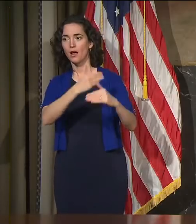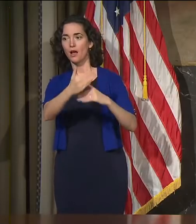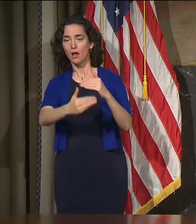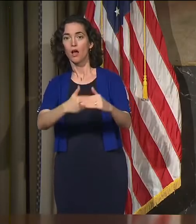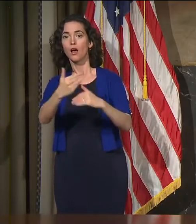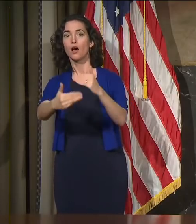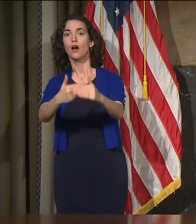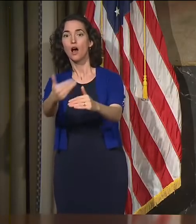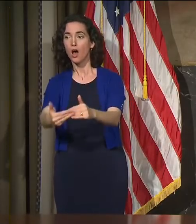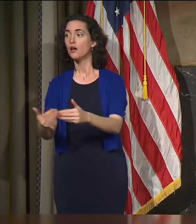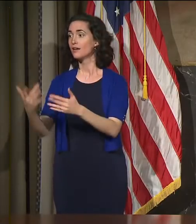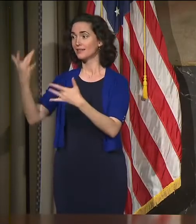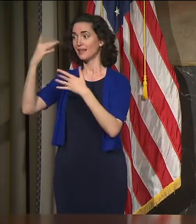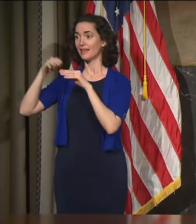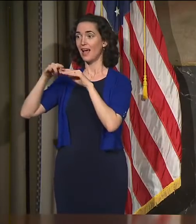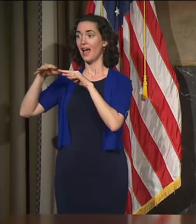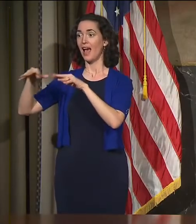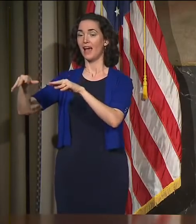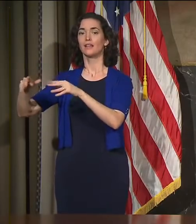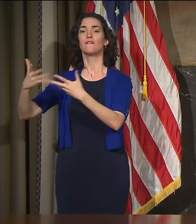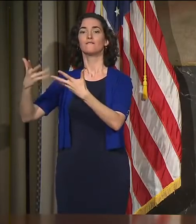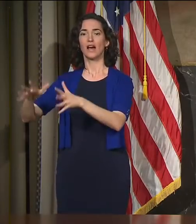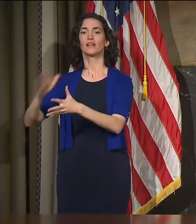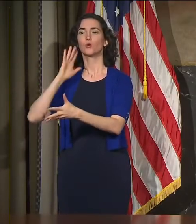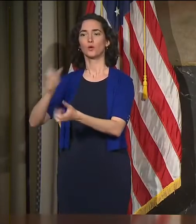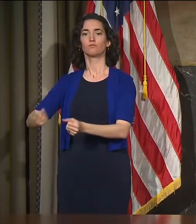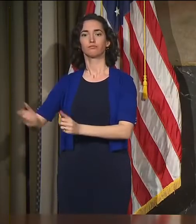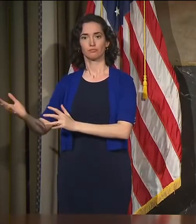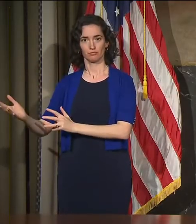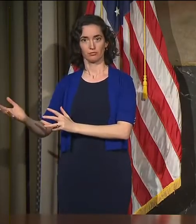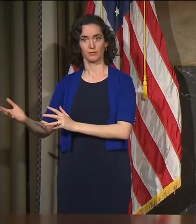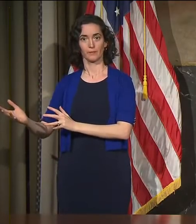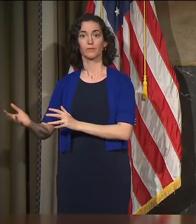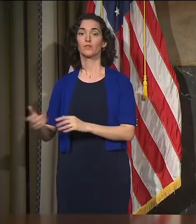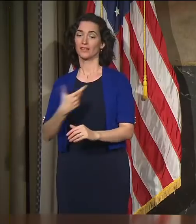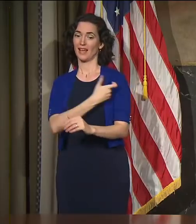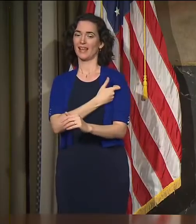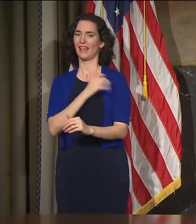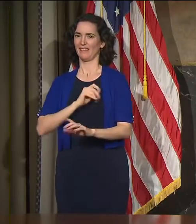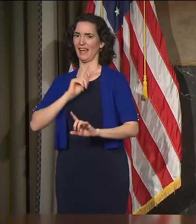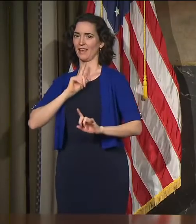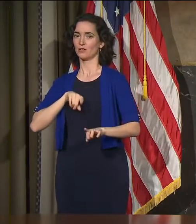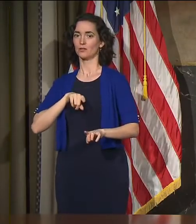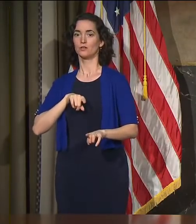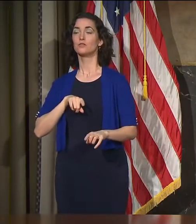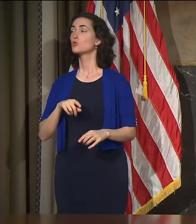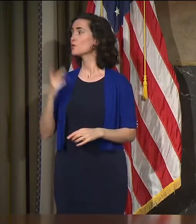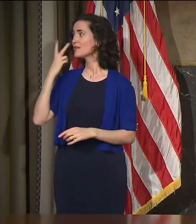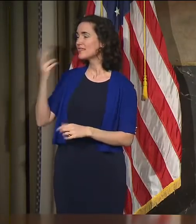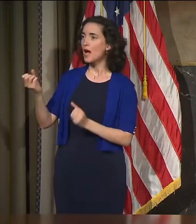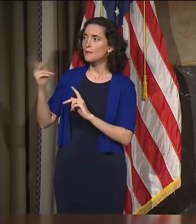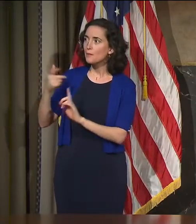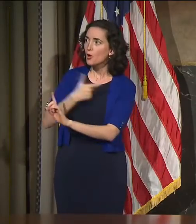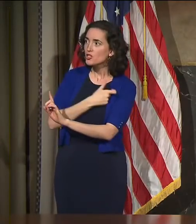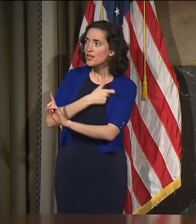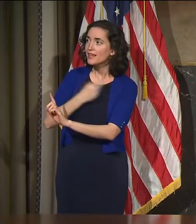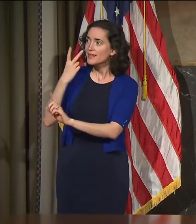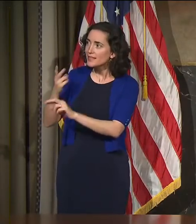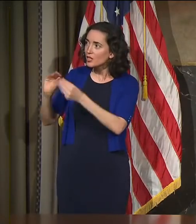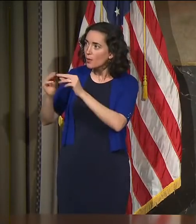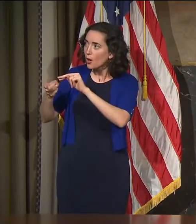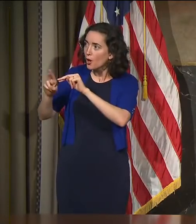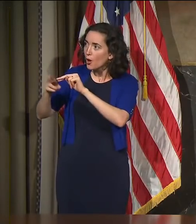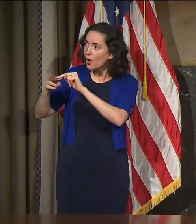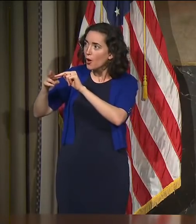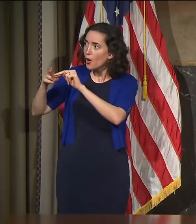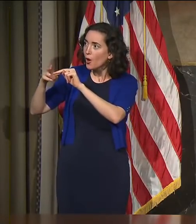off-ramp. It's how we get out of this pandemic. And as we watch those numbers go up of people that get the vaccine, it's like